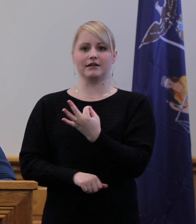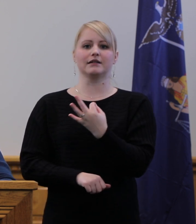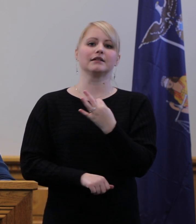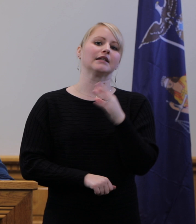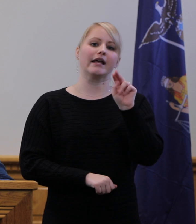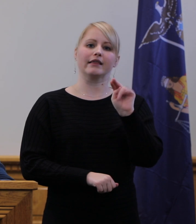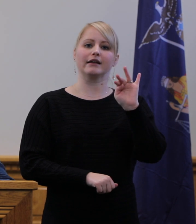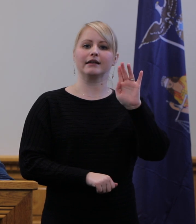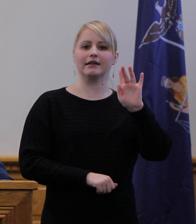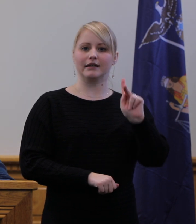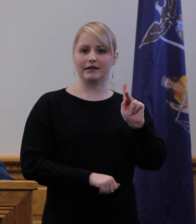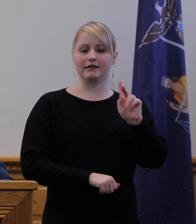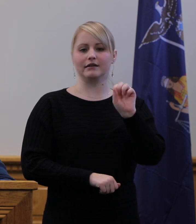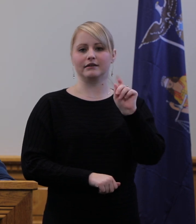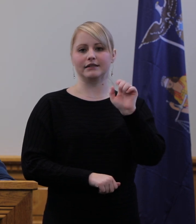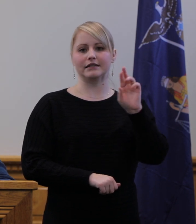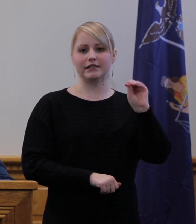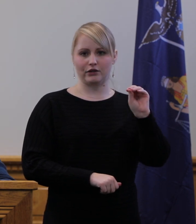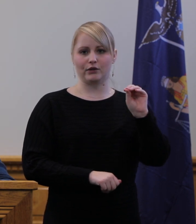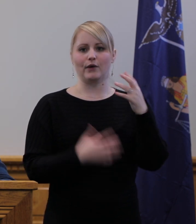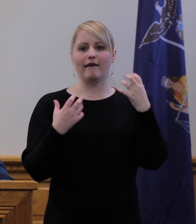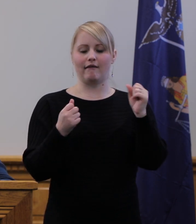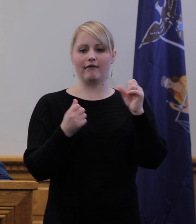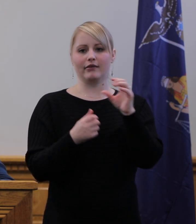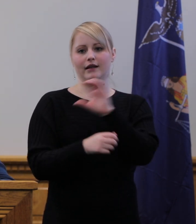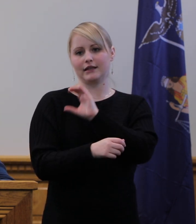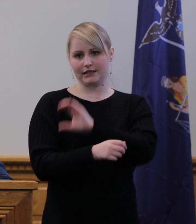Oswego. People who would like a flu shot may call